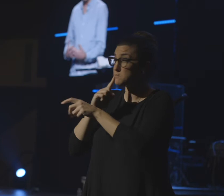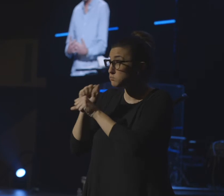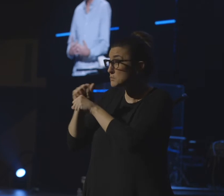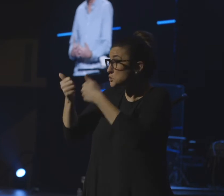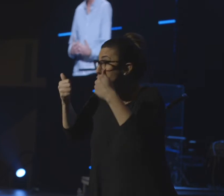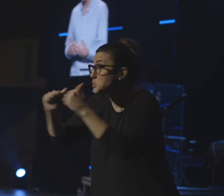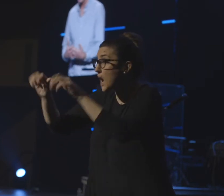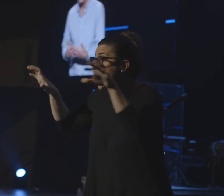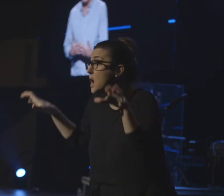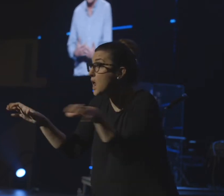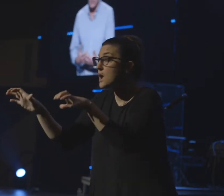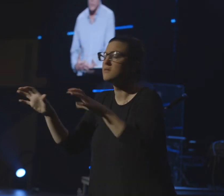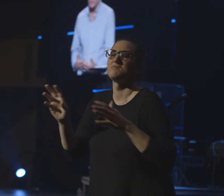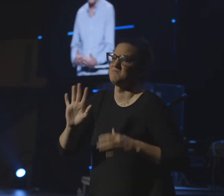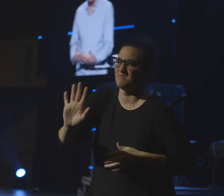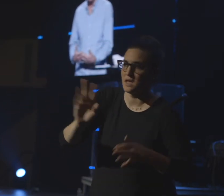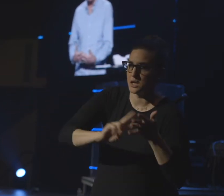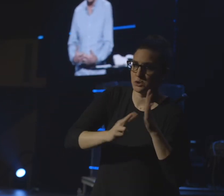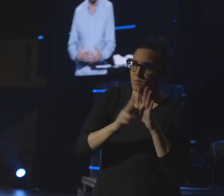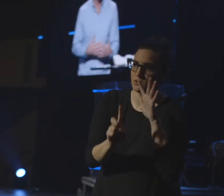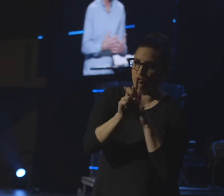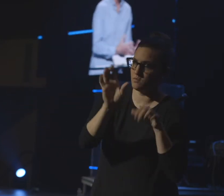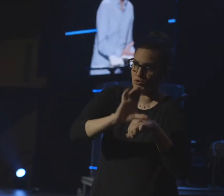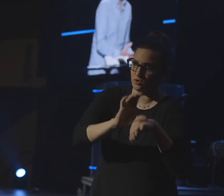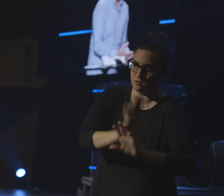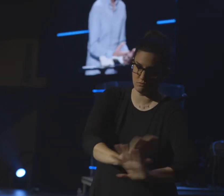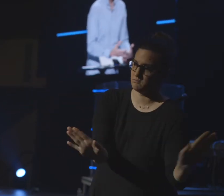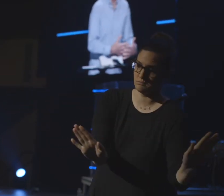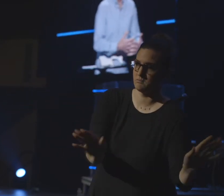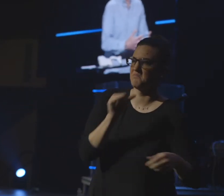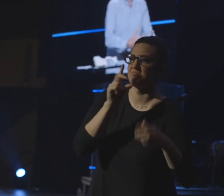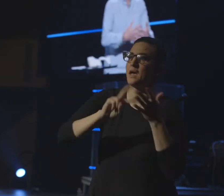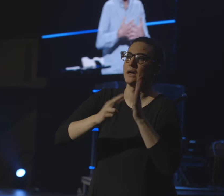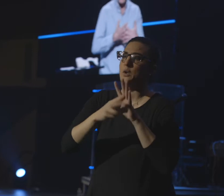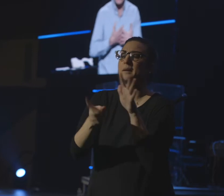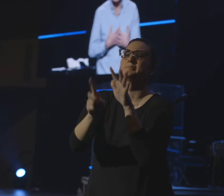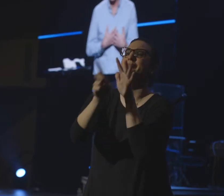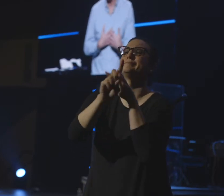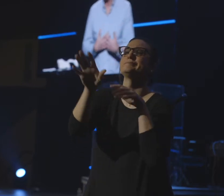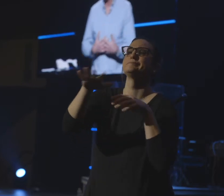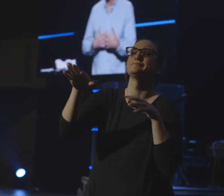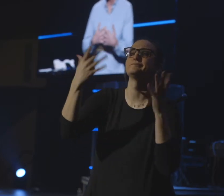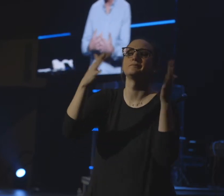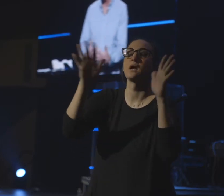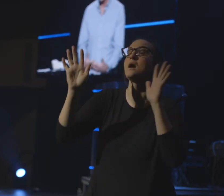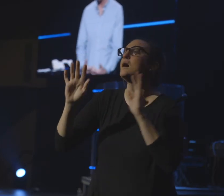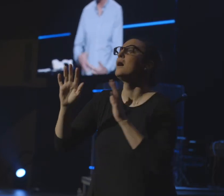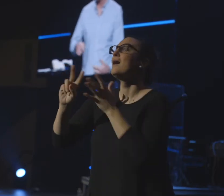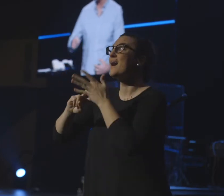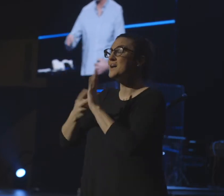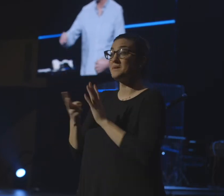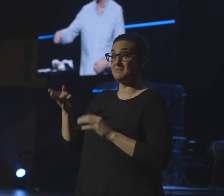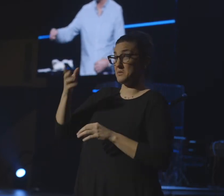faith. I mean that as you're going to take your cue, not from what the world says, not listen, not even from what you say about yourself, but what God